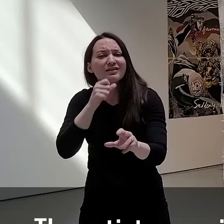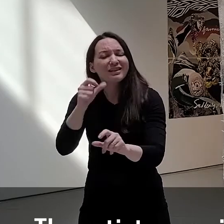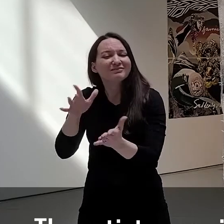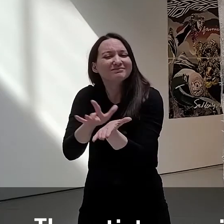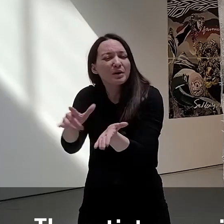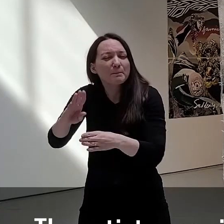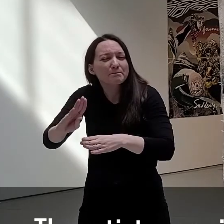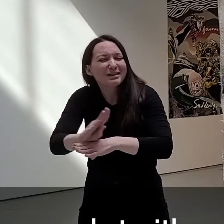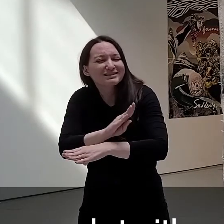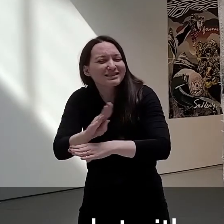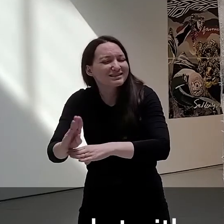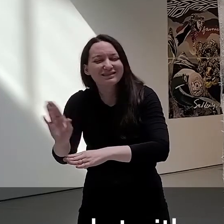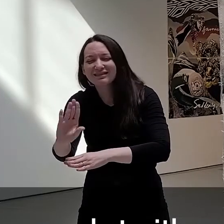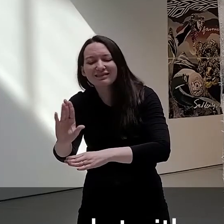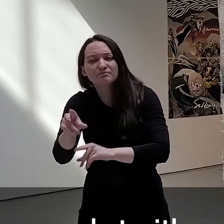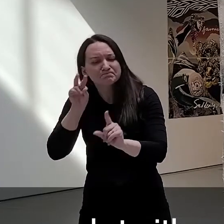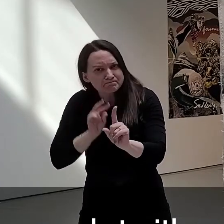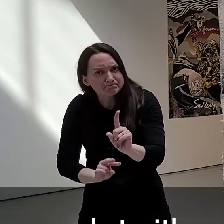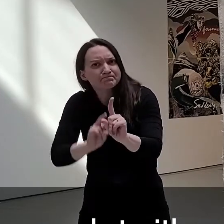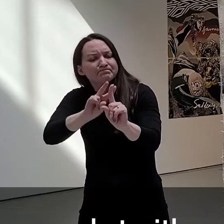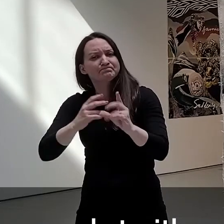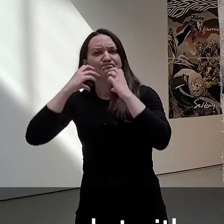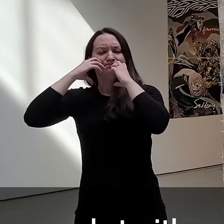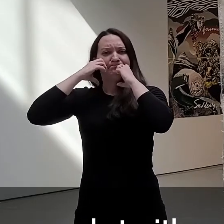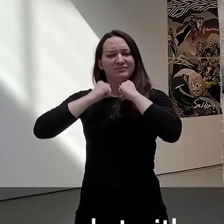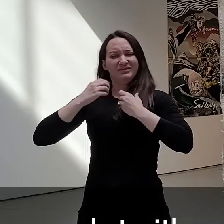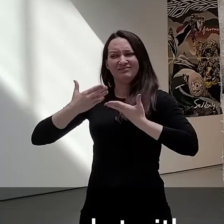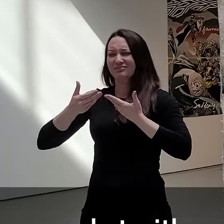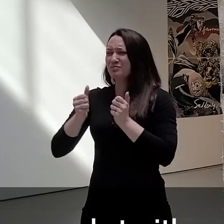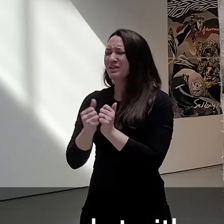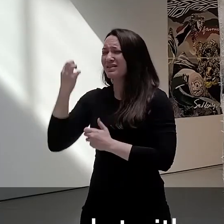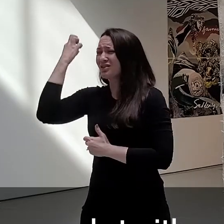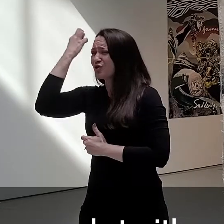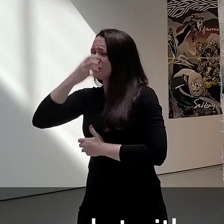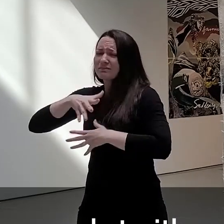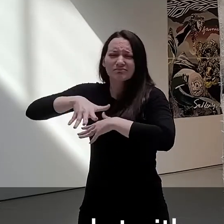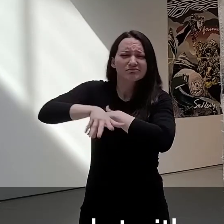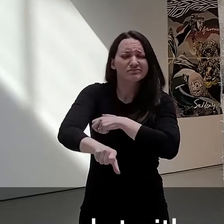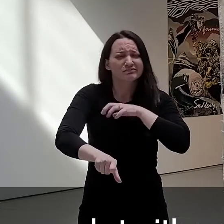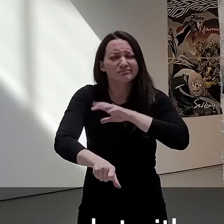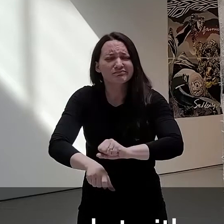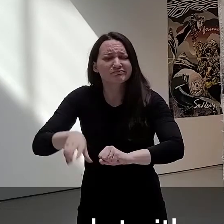commodity, but with a reverence that has been lost through colonial histories.